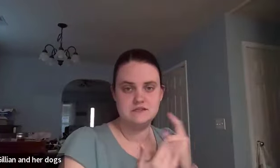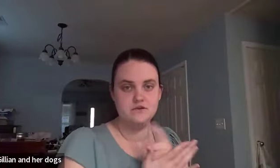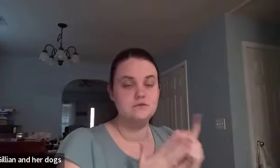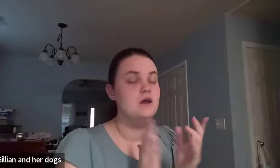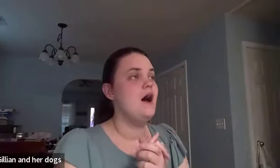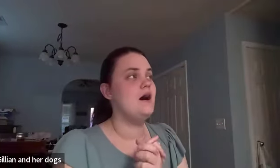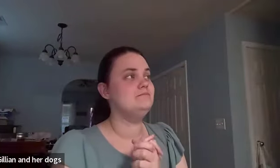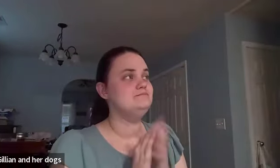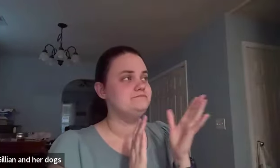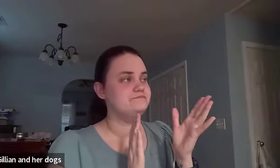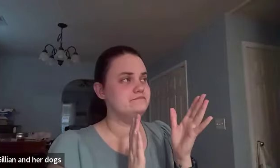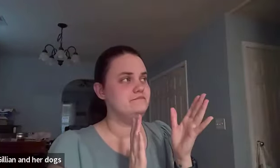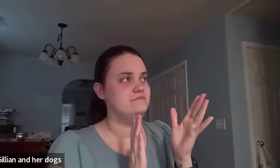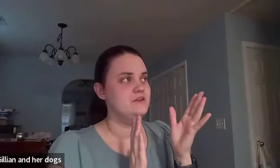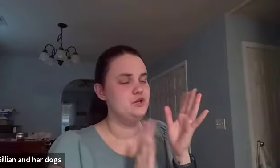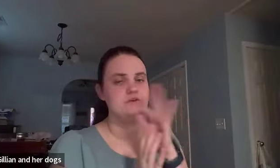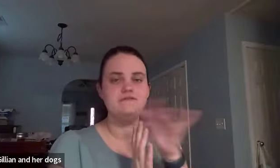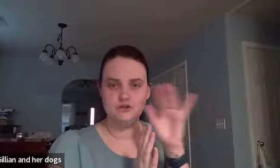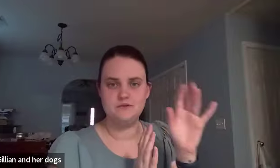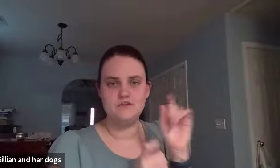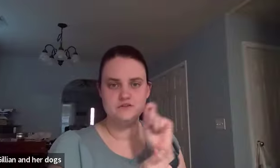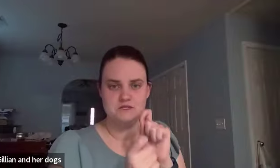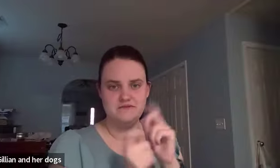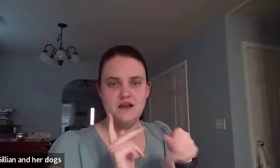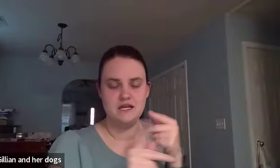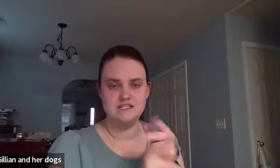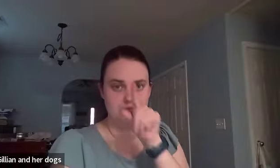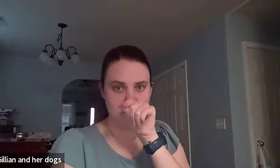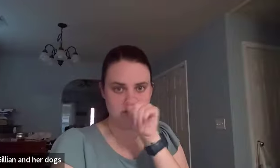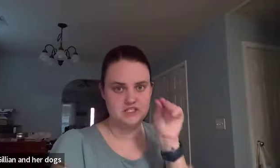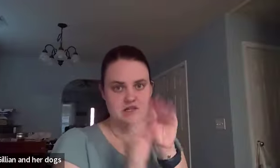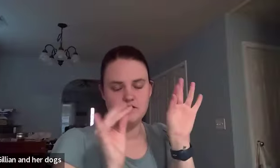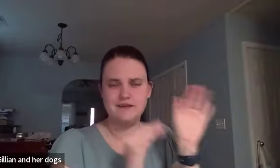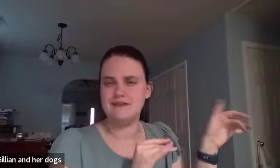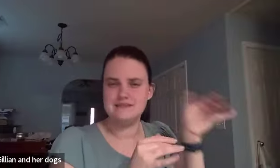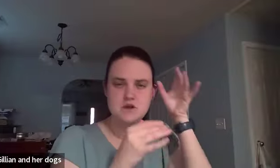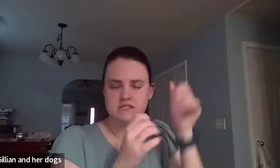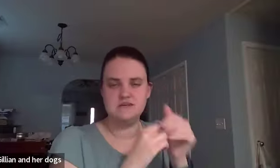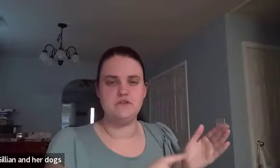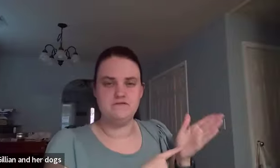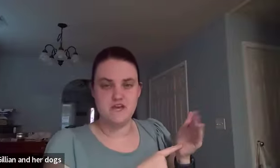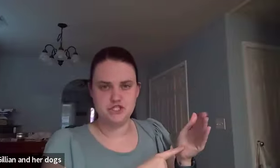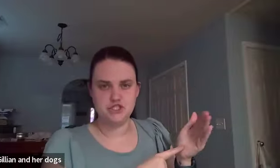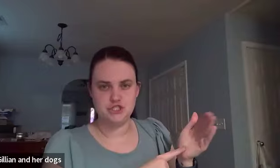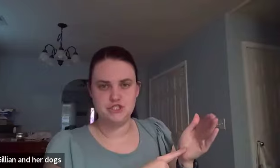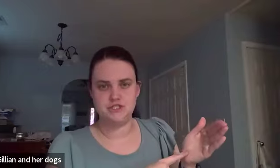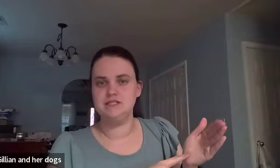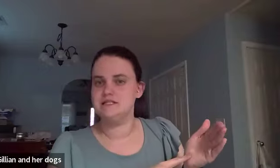isn't food. You would finger spell those specific kinds of birds, just to clarify that. Same concept with fish.